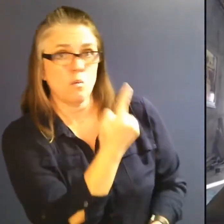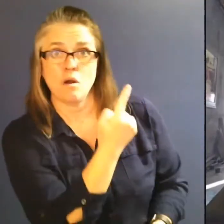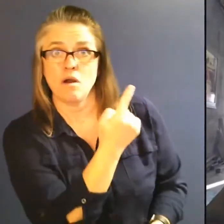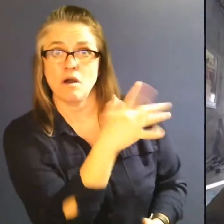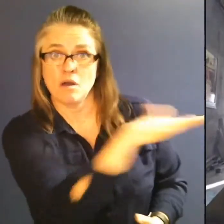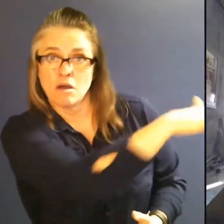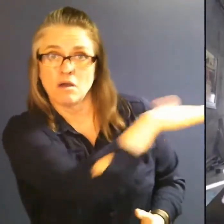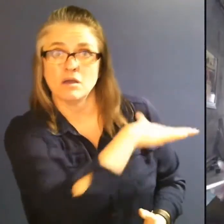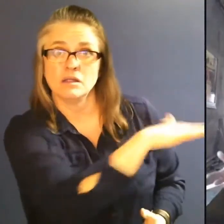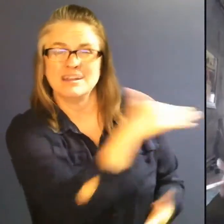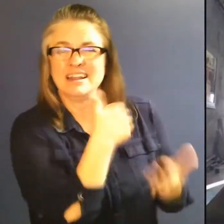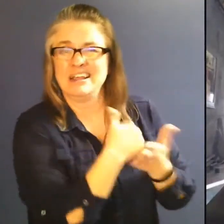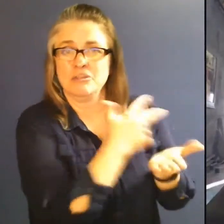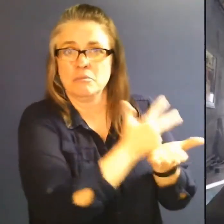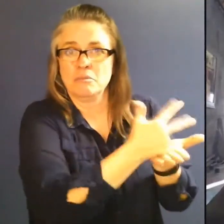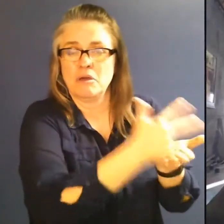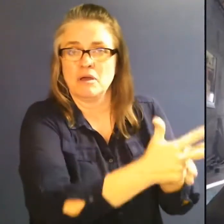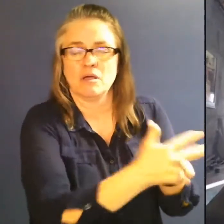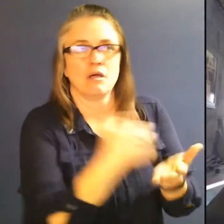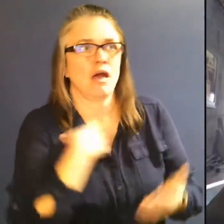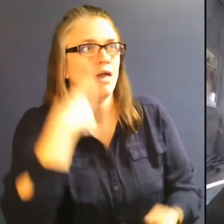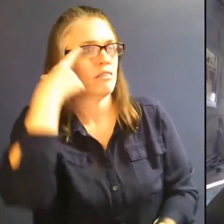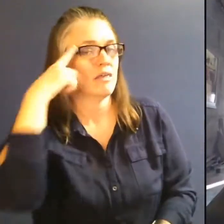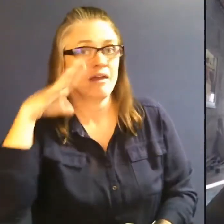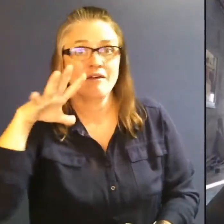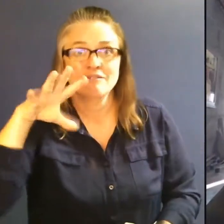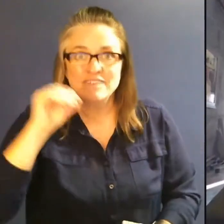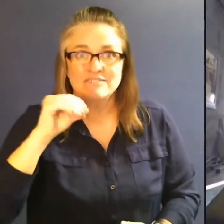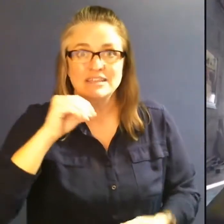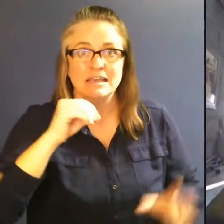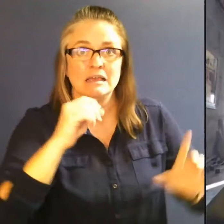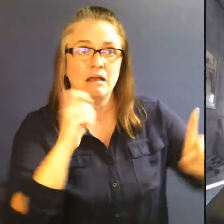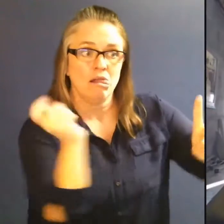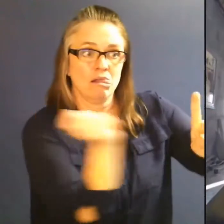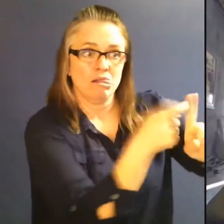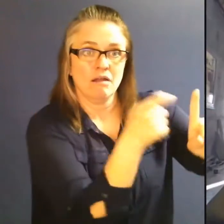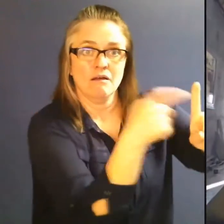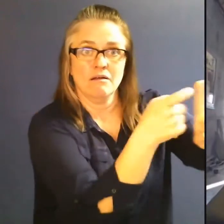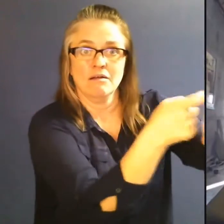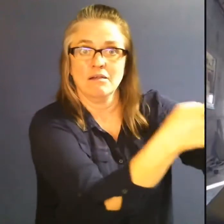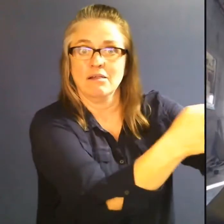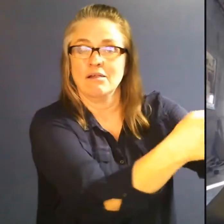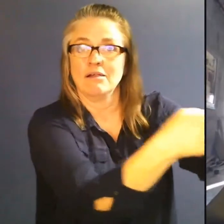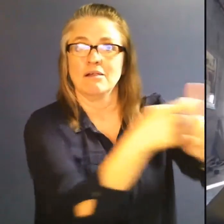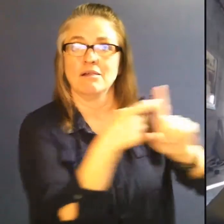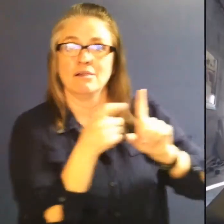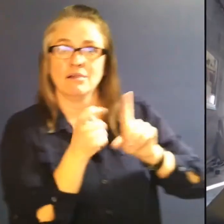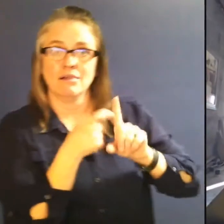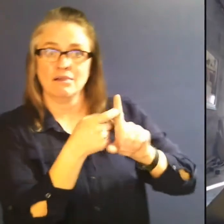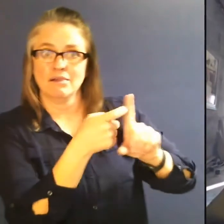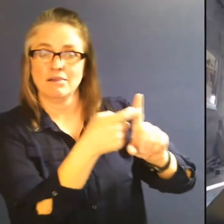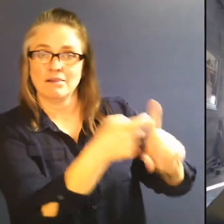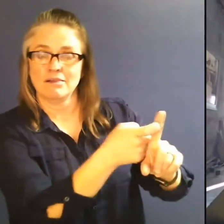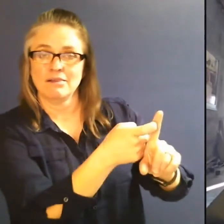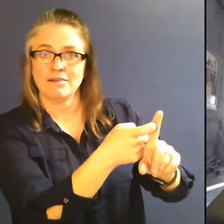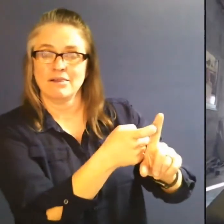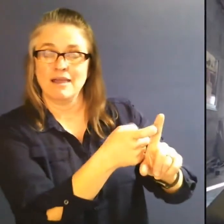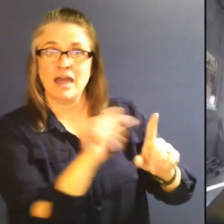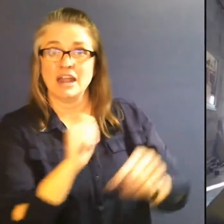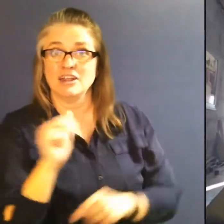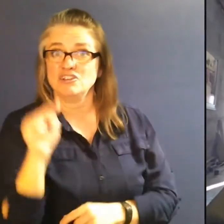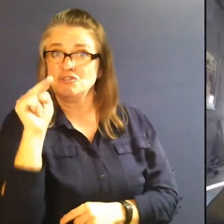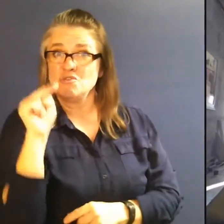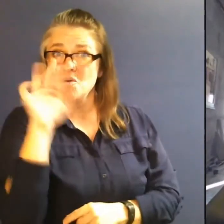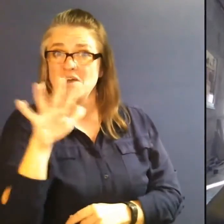the parking lot, has, I think there's darn near 50 taps. And there's a sugar bush back here to the north that